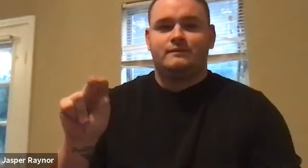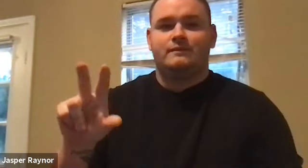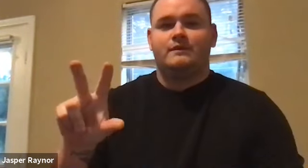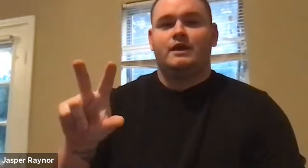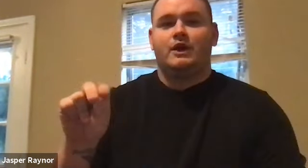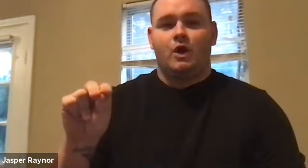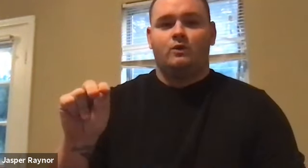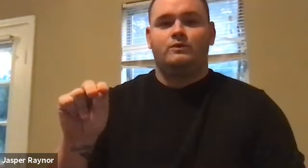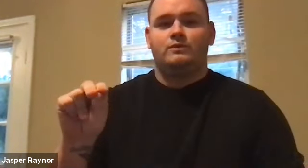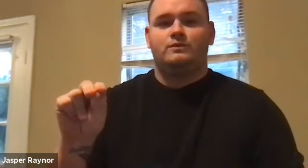No.